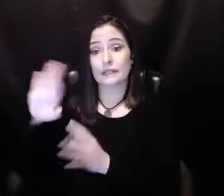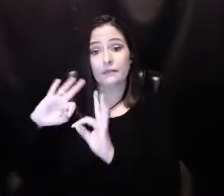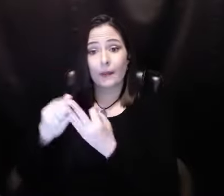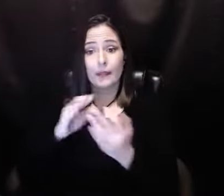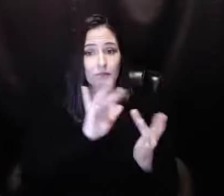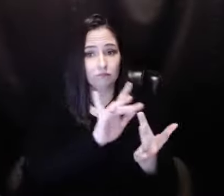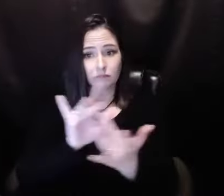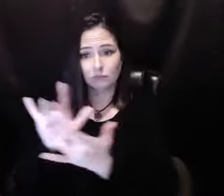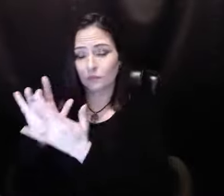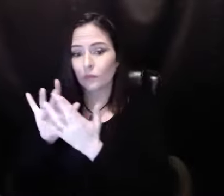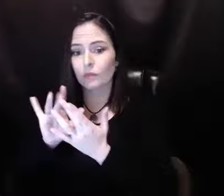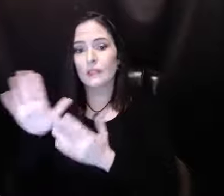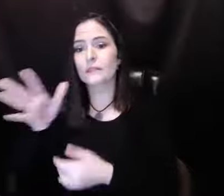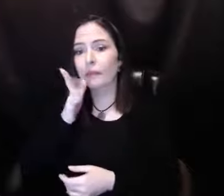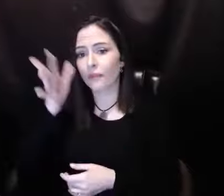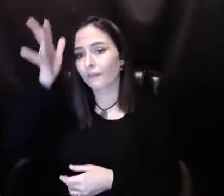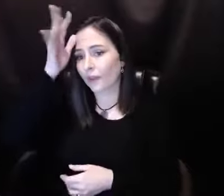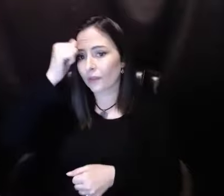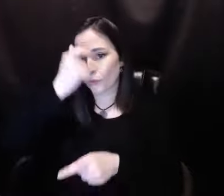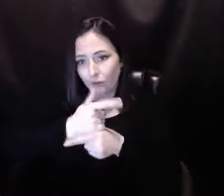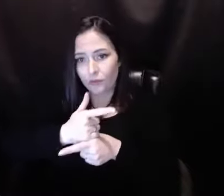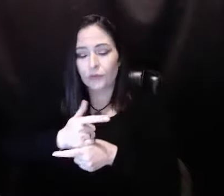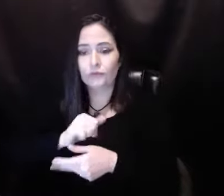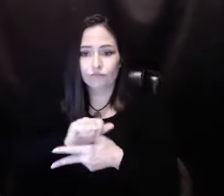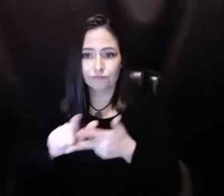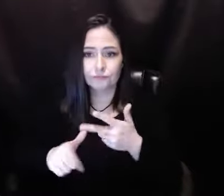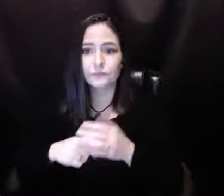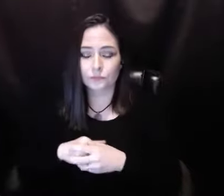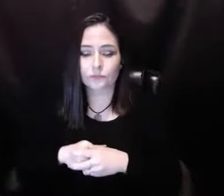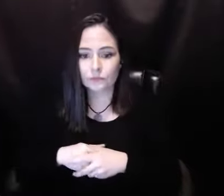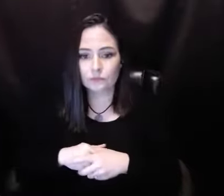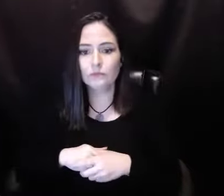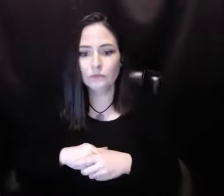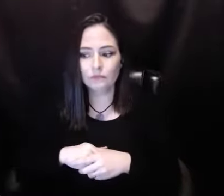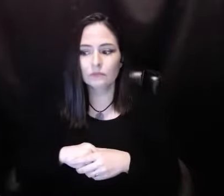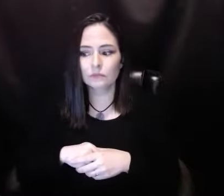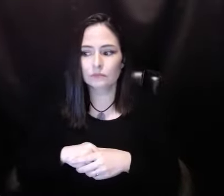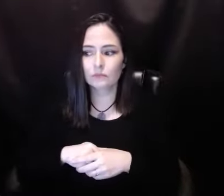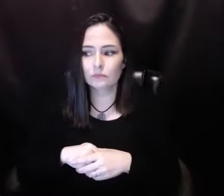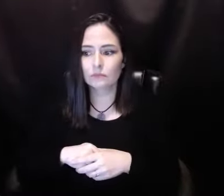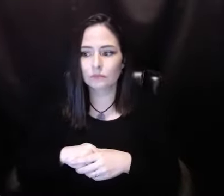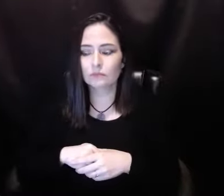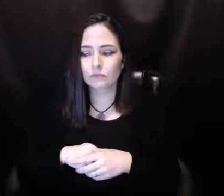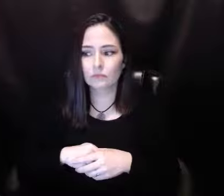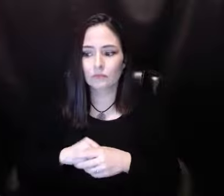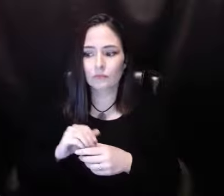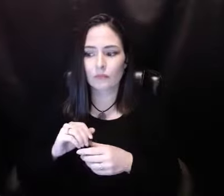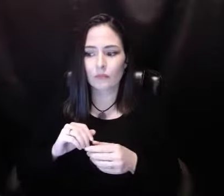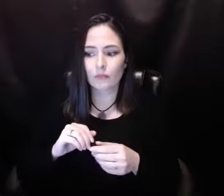I contacted his family, his mother, his father, his brother. They had spoken